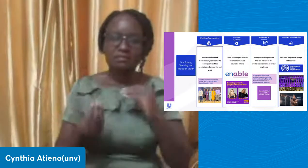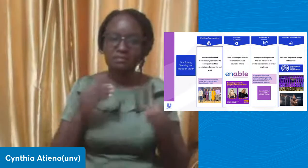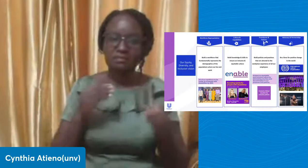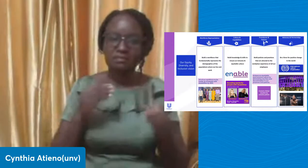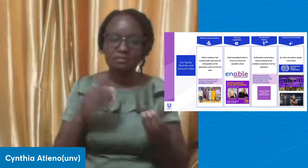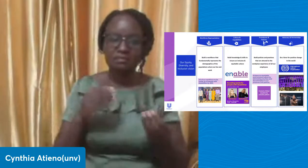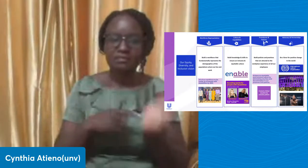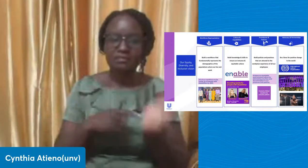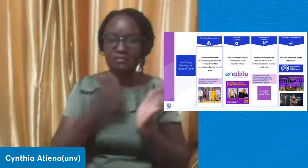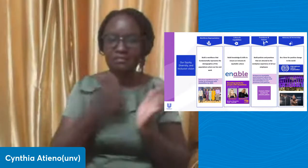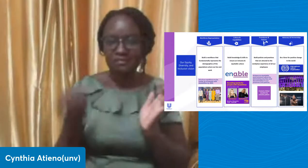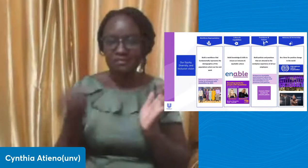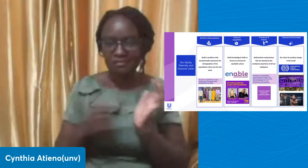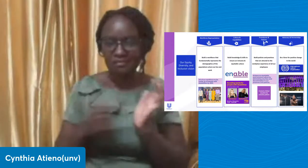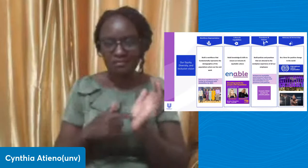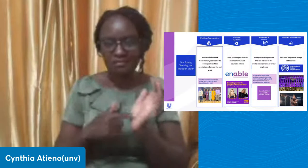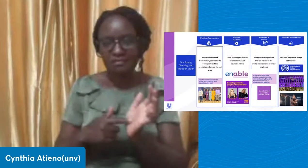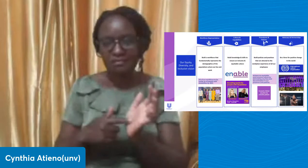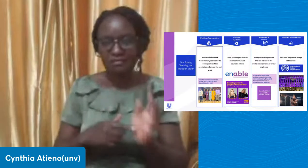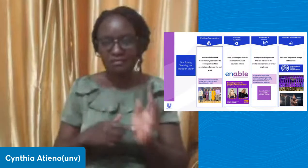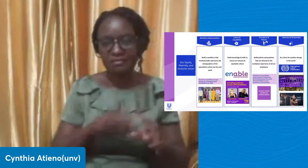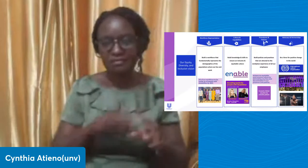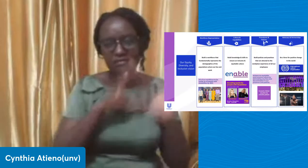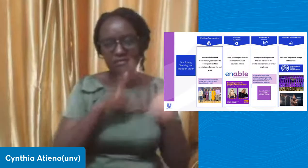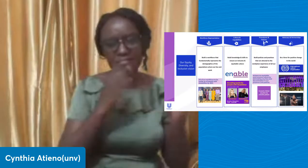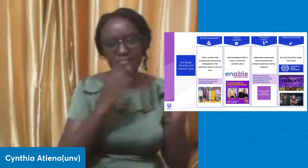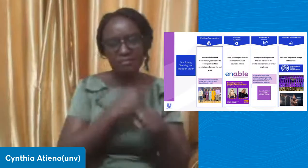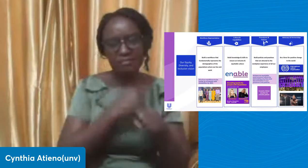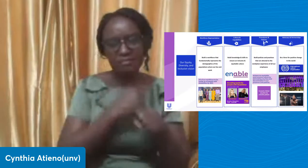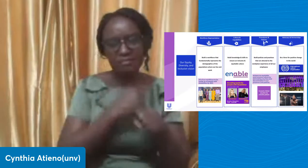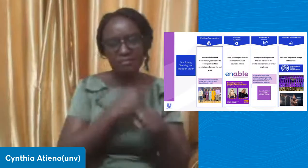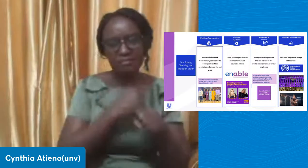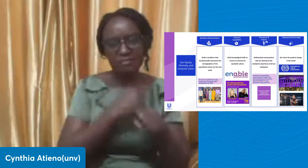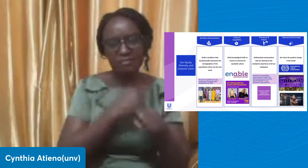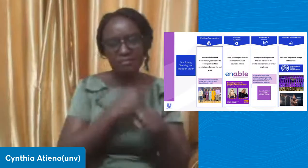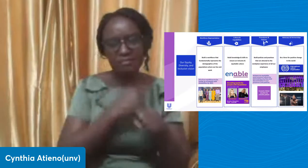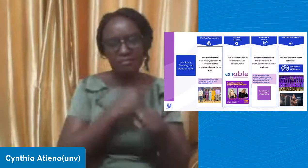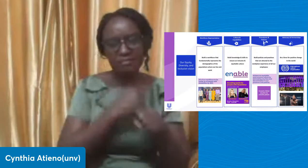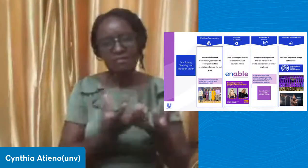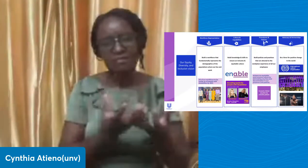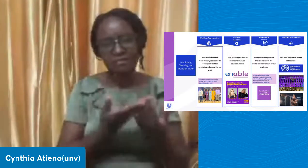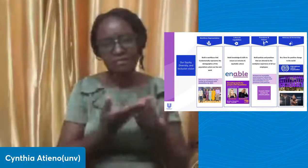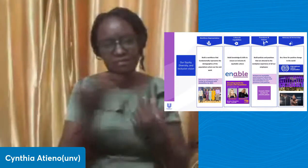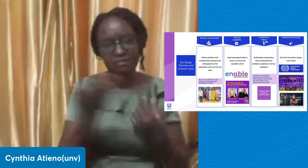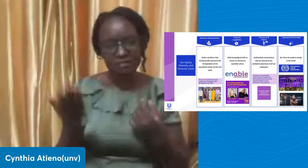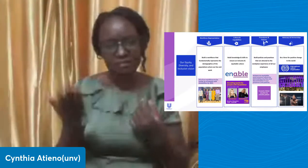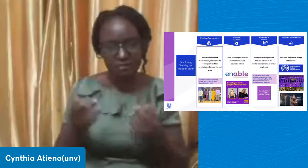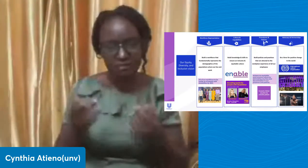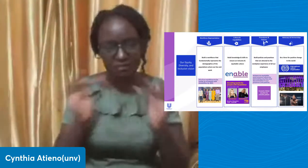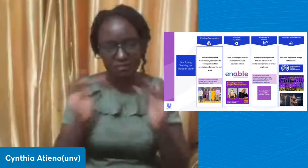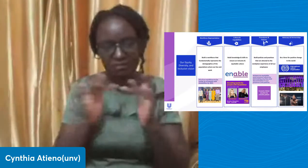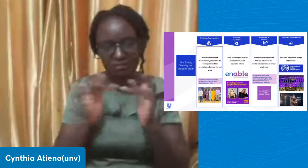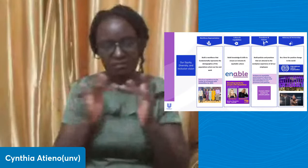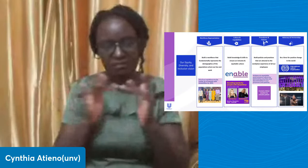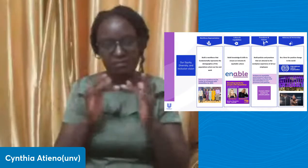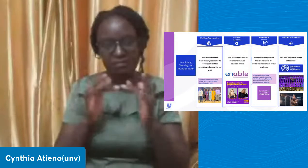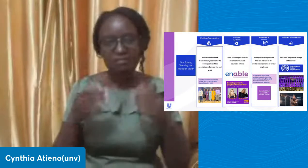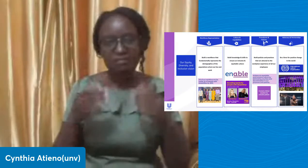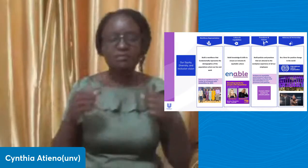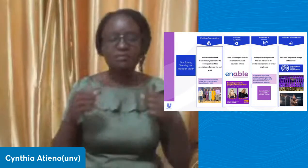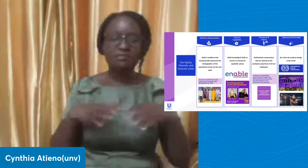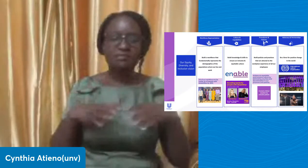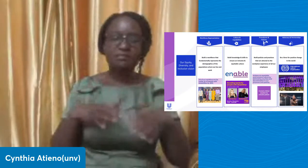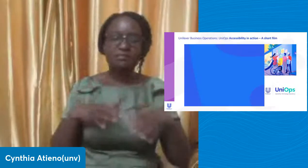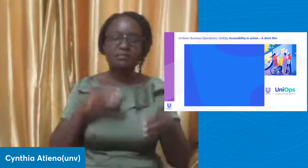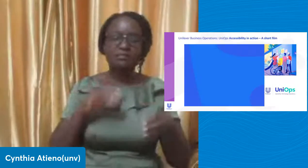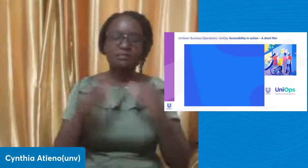world's largest networking hub for disabled employees. So what I wanted to do next